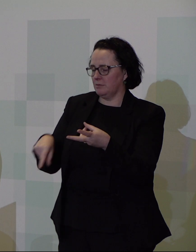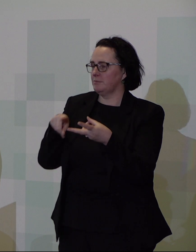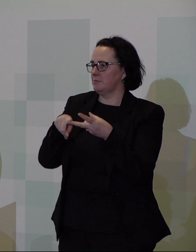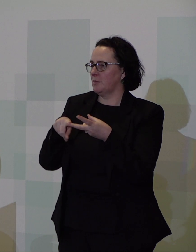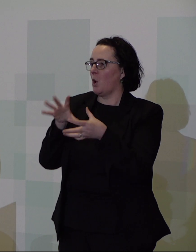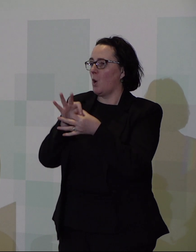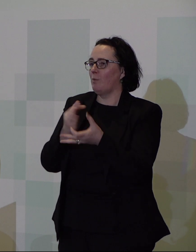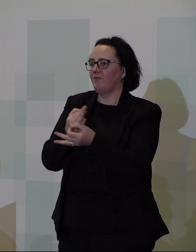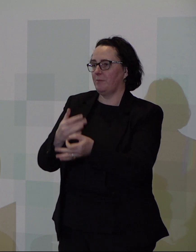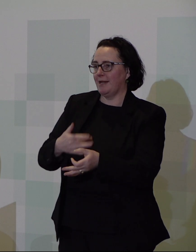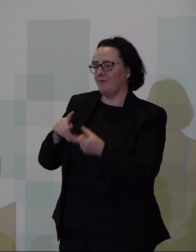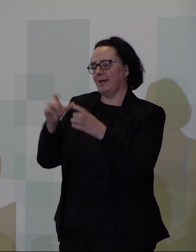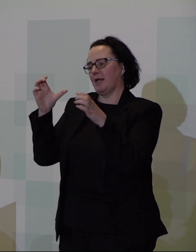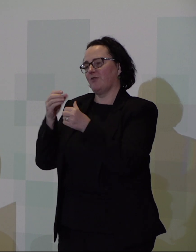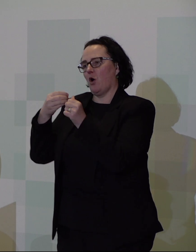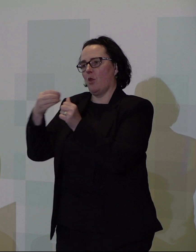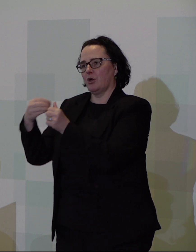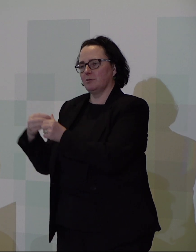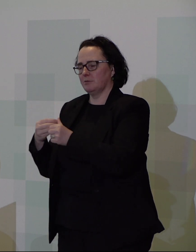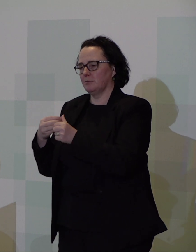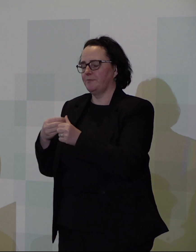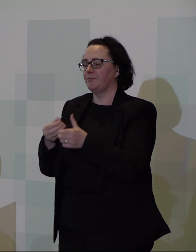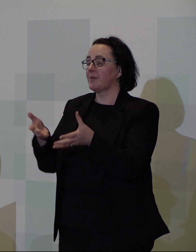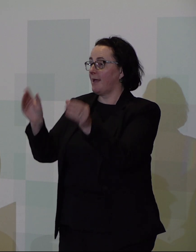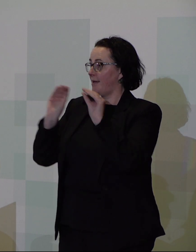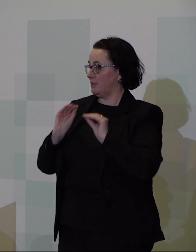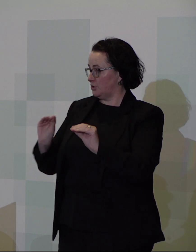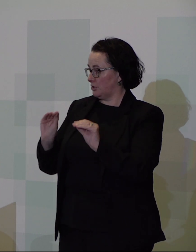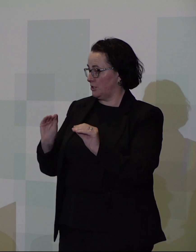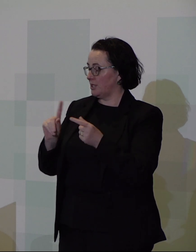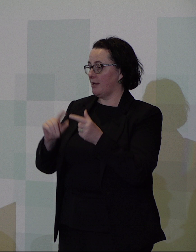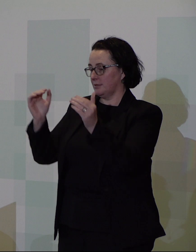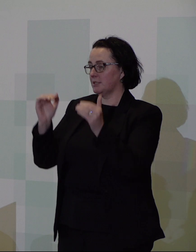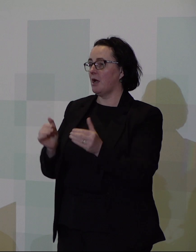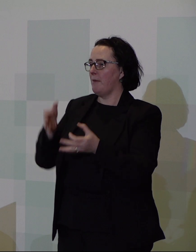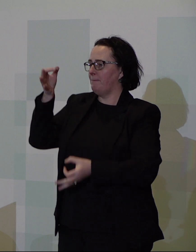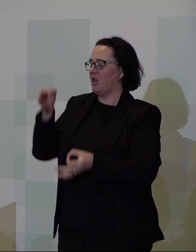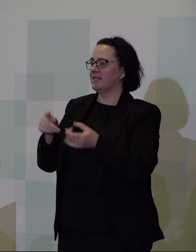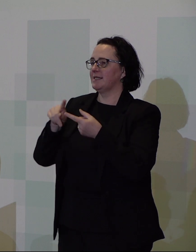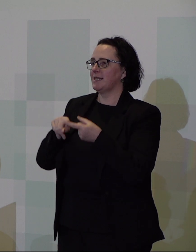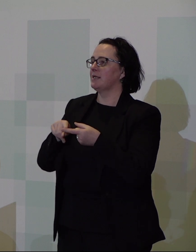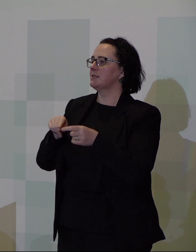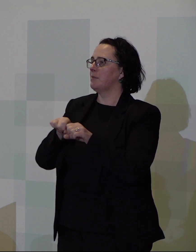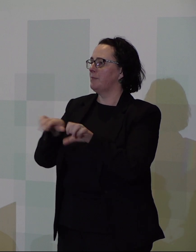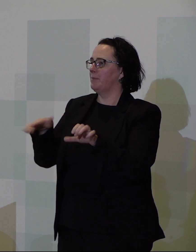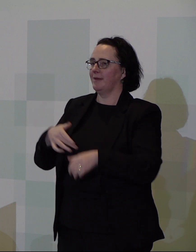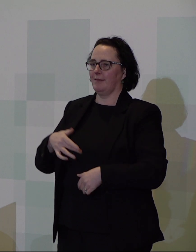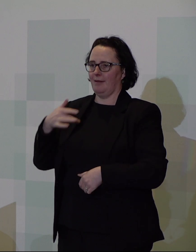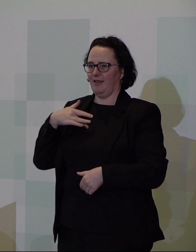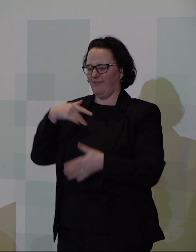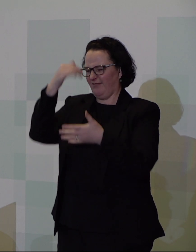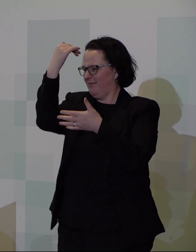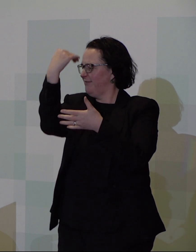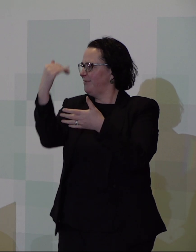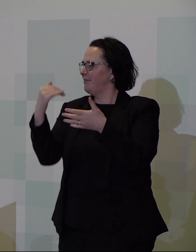family life and caring for others, education, and politics and public life. Now, before I